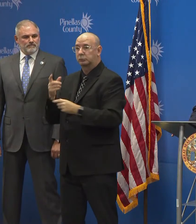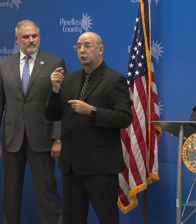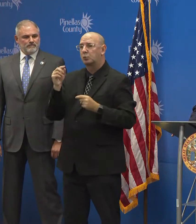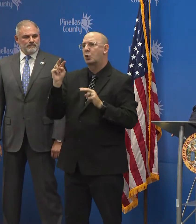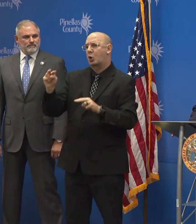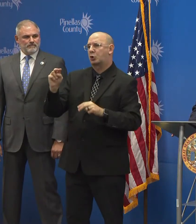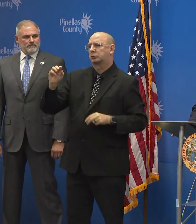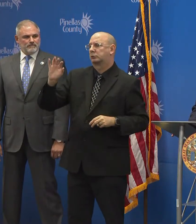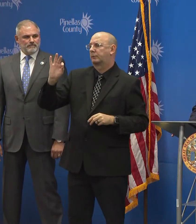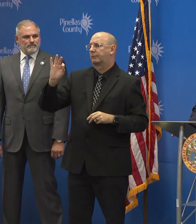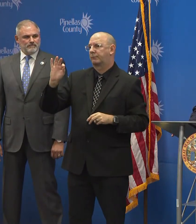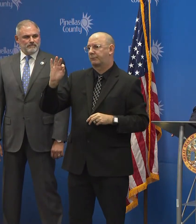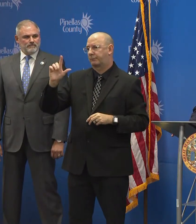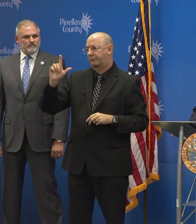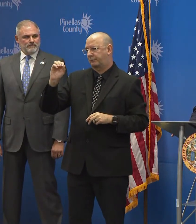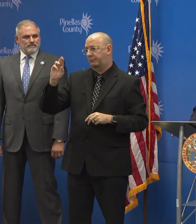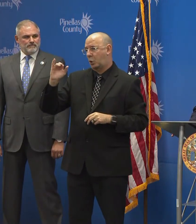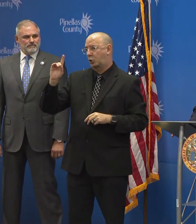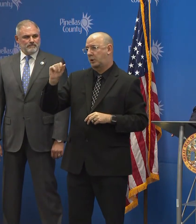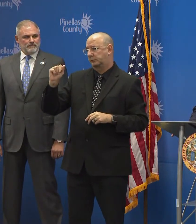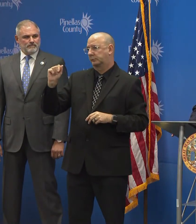floridadisaster.org/plan prepare,